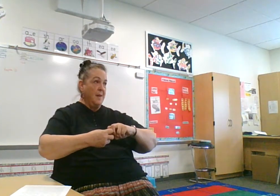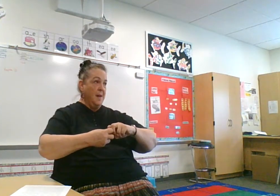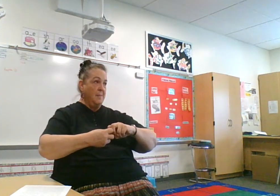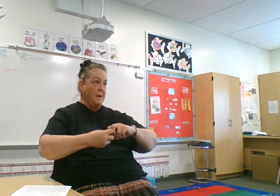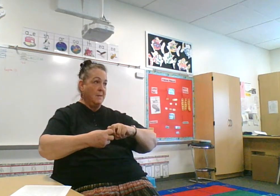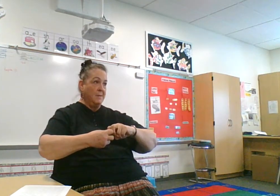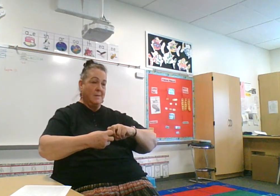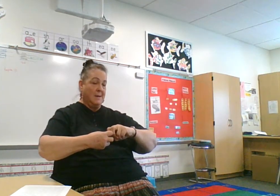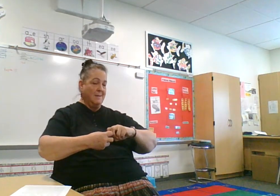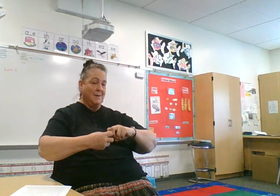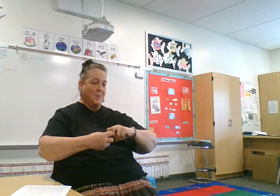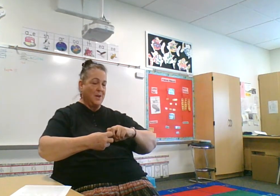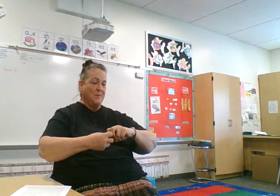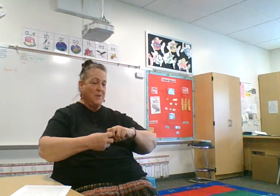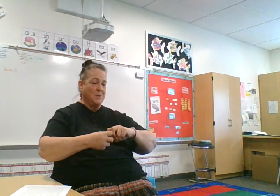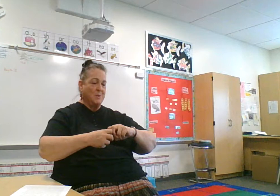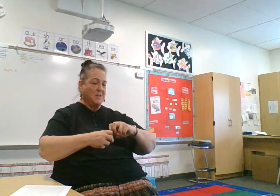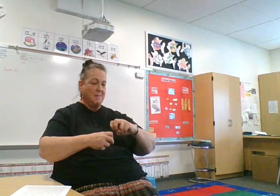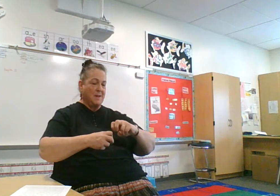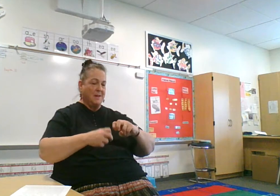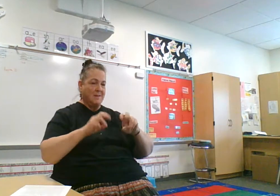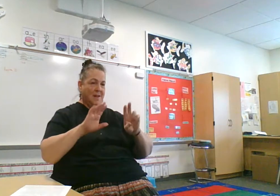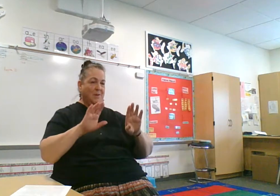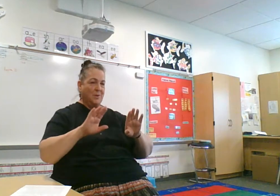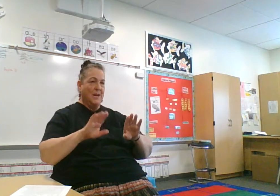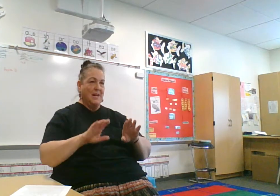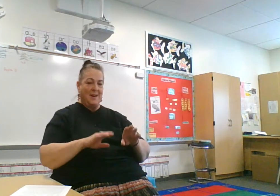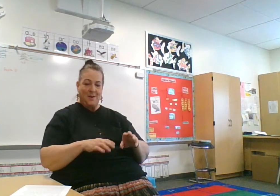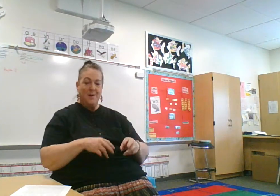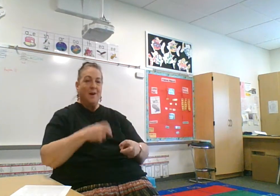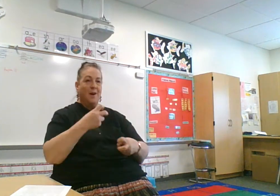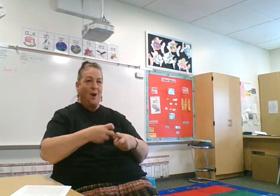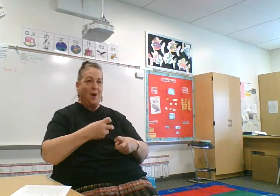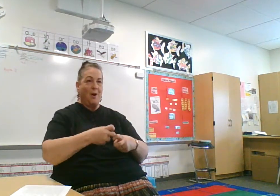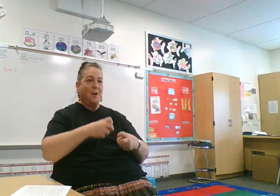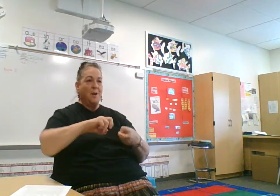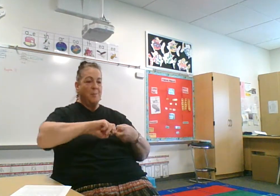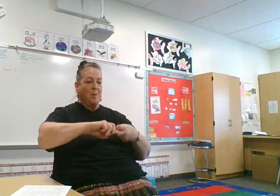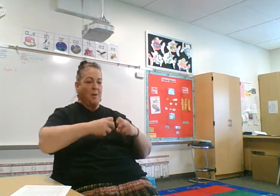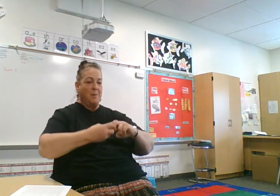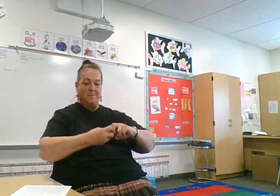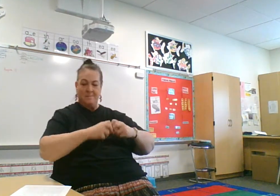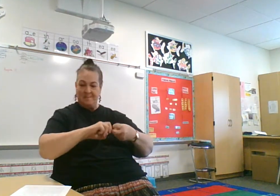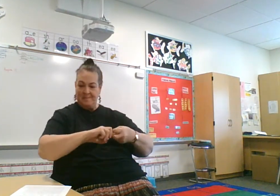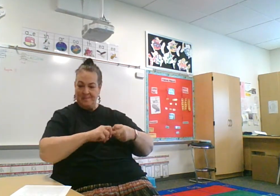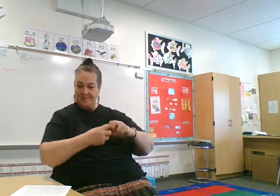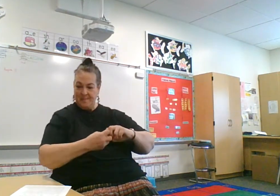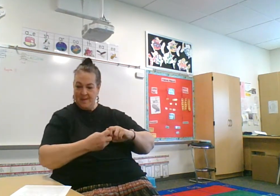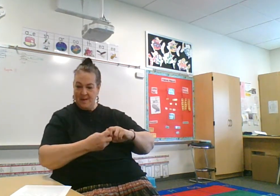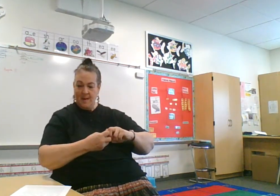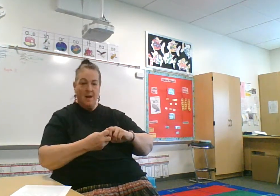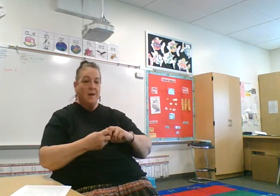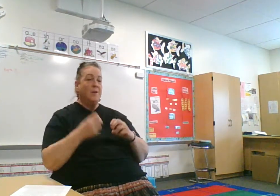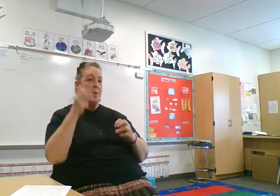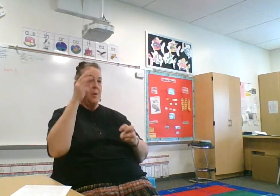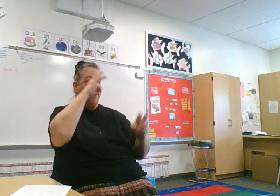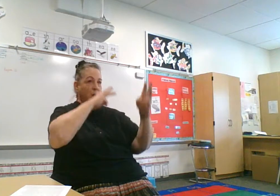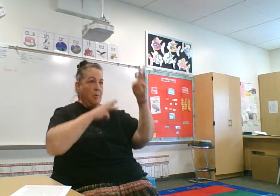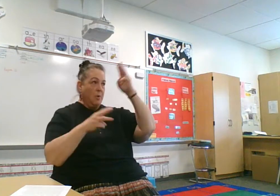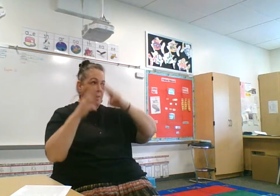And I don't want to confuse you with something else. You'll get it later. Hard problem. You already know